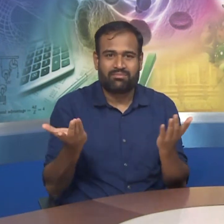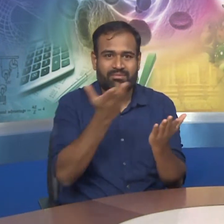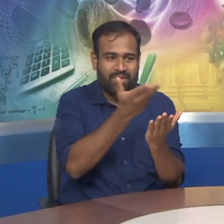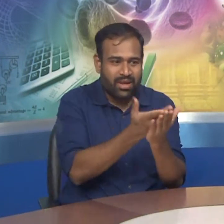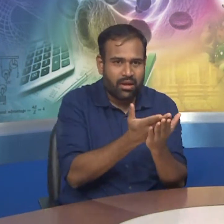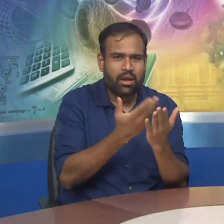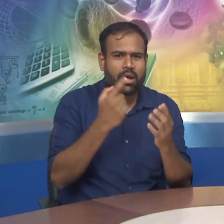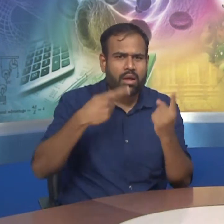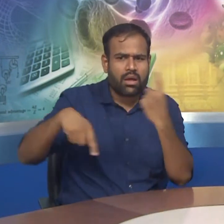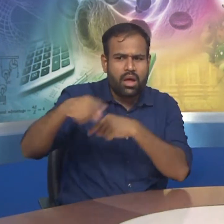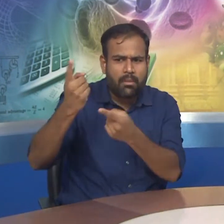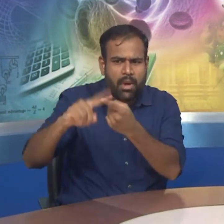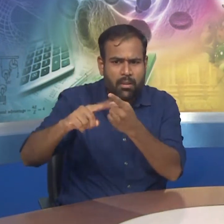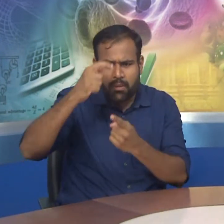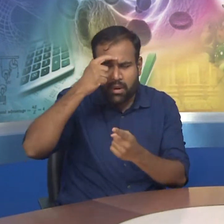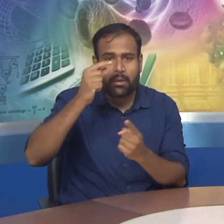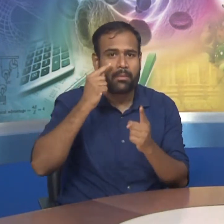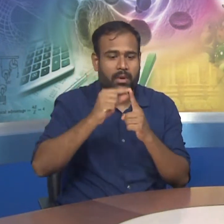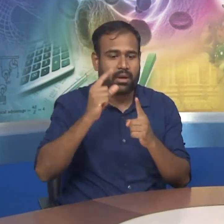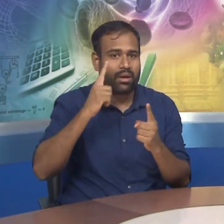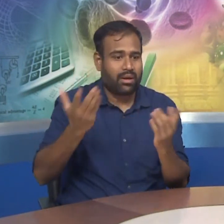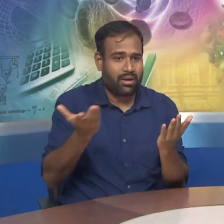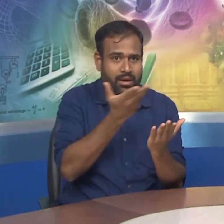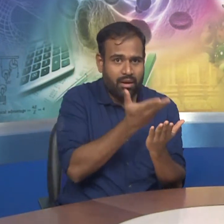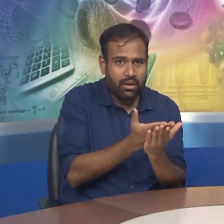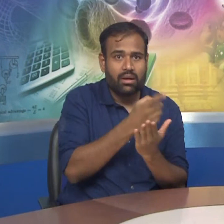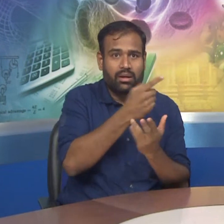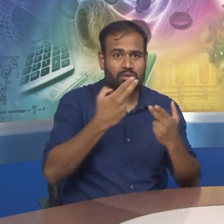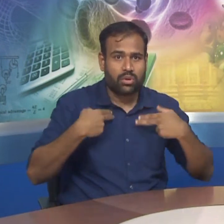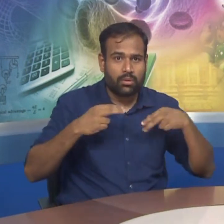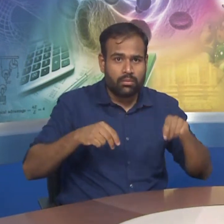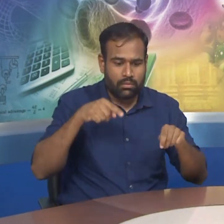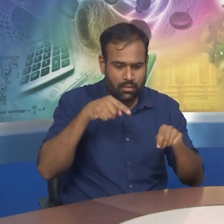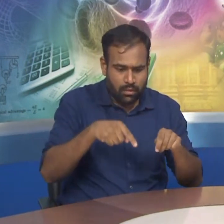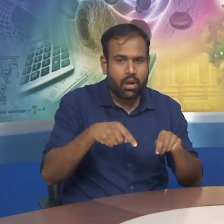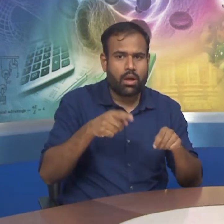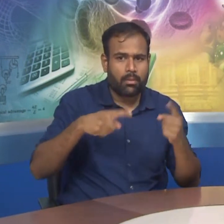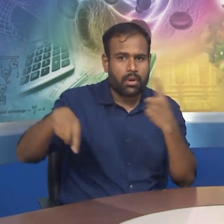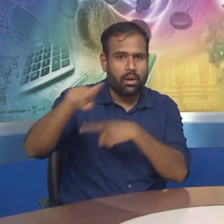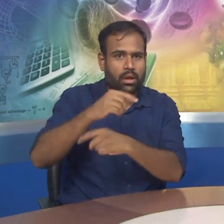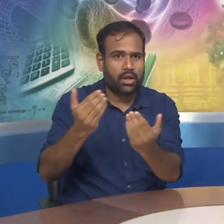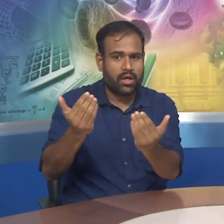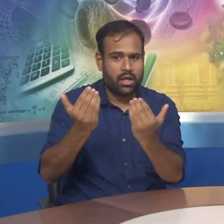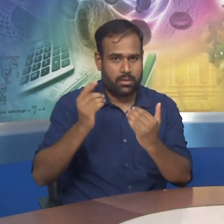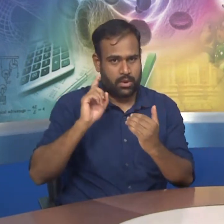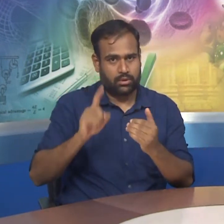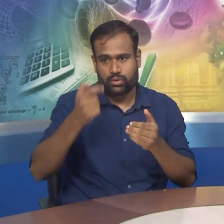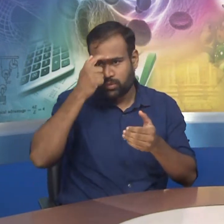Also, we will be able to recall that public interest litigation means